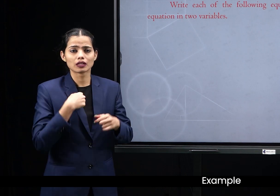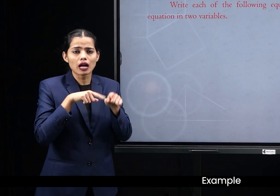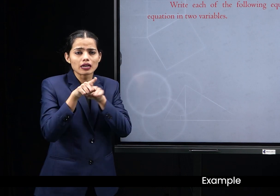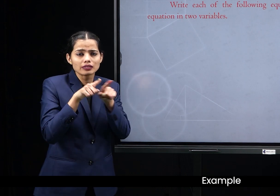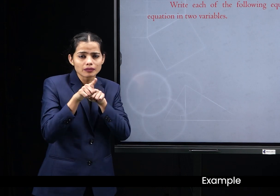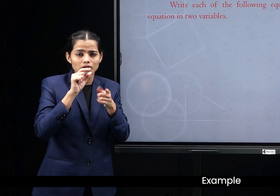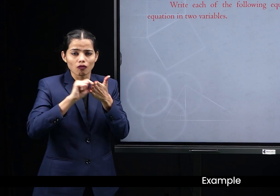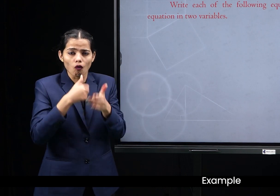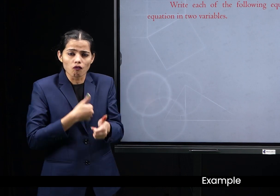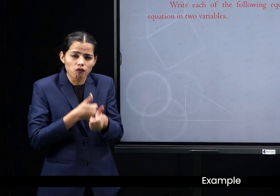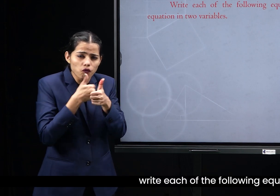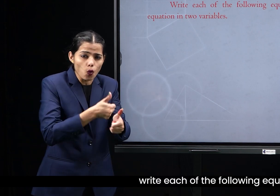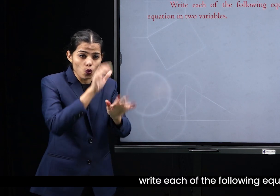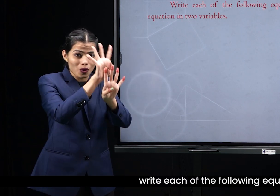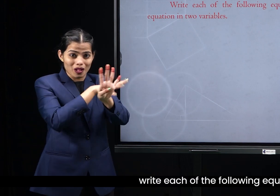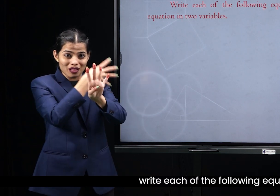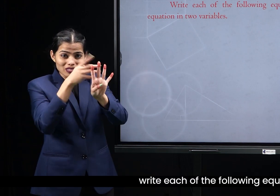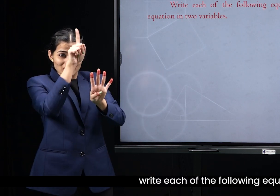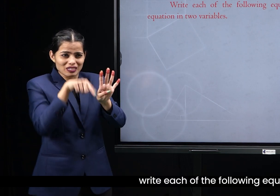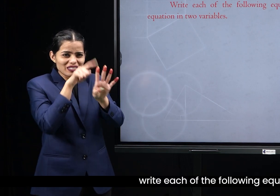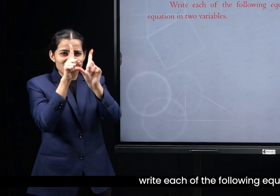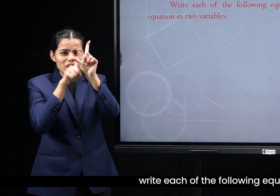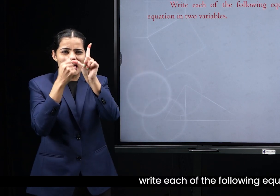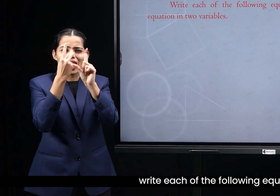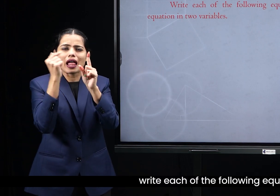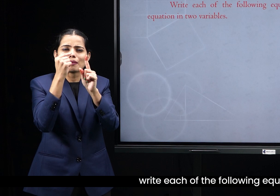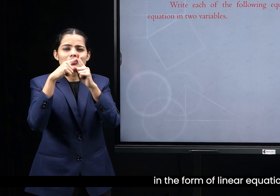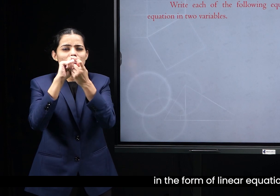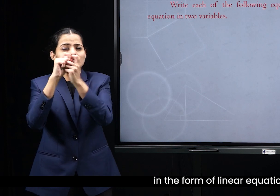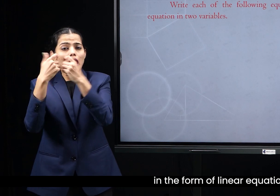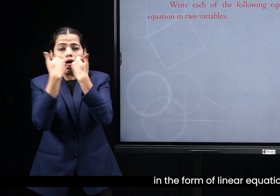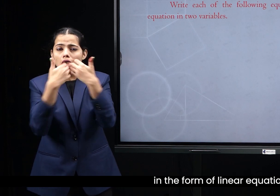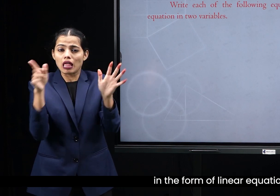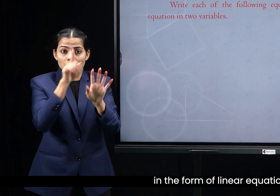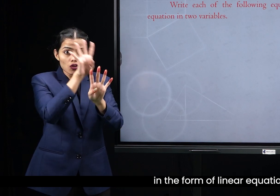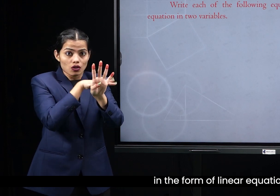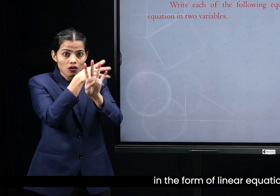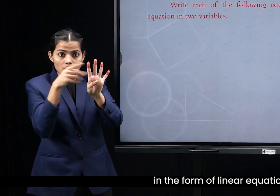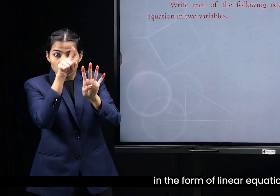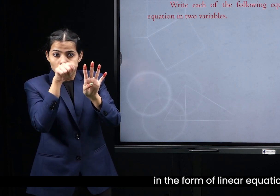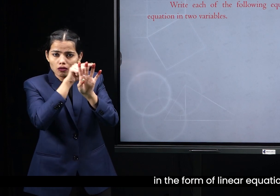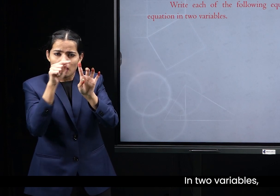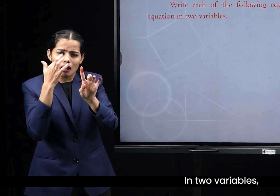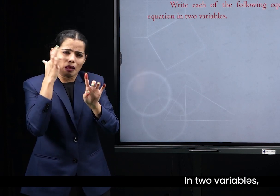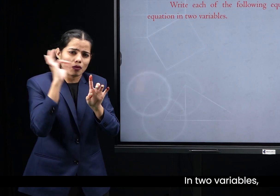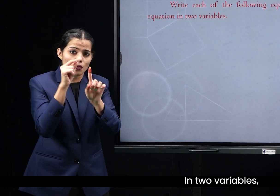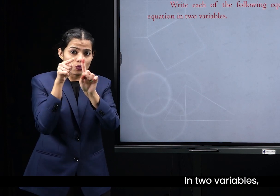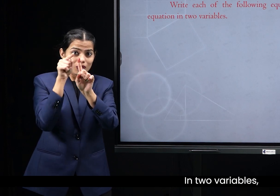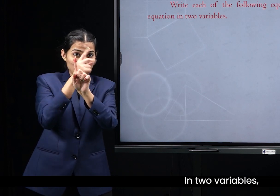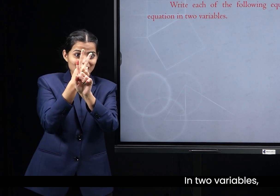Example, write each of the following equation in the form of linear equation in two variables.